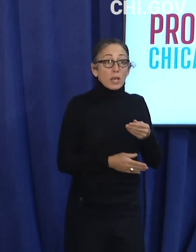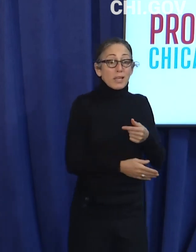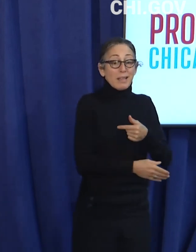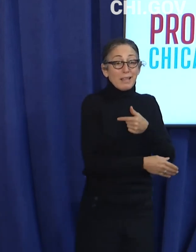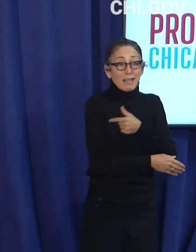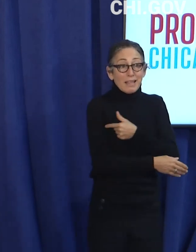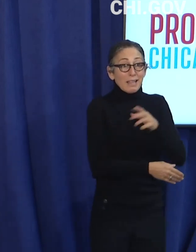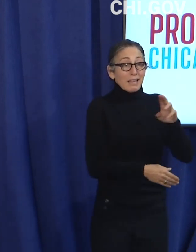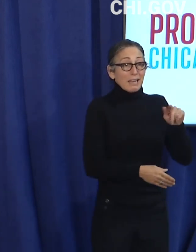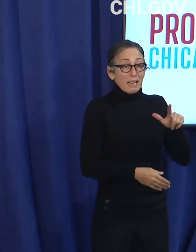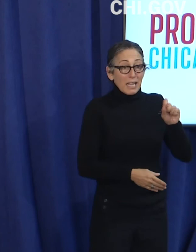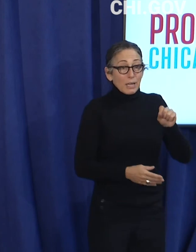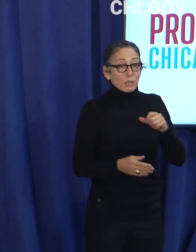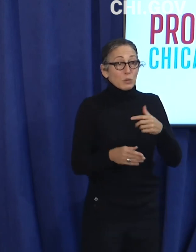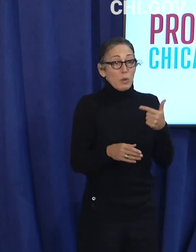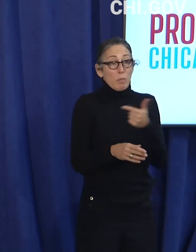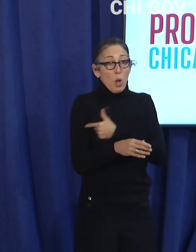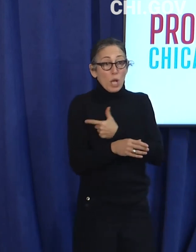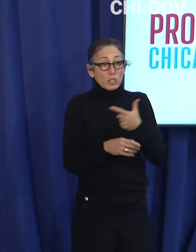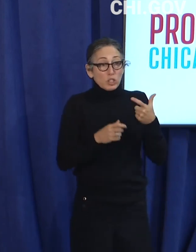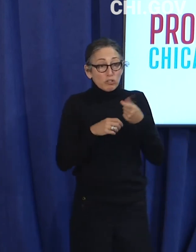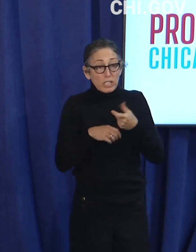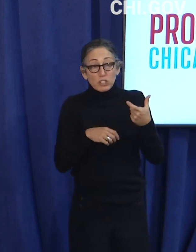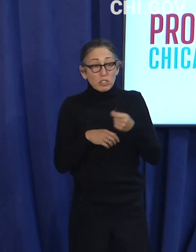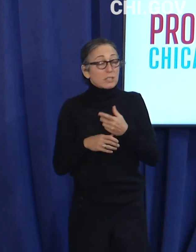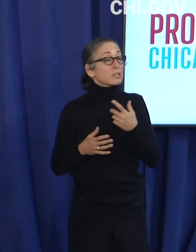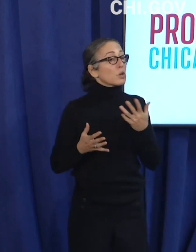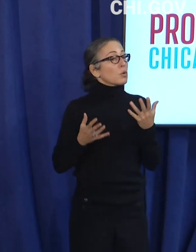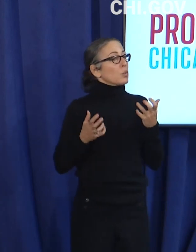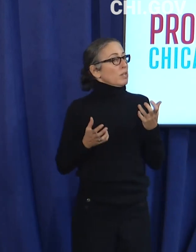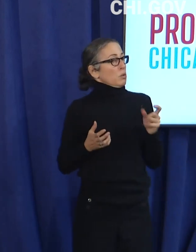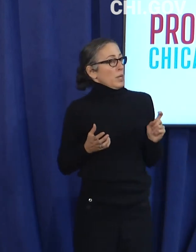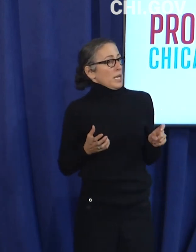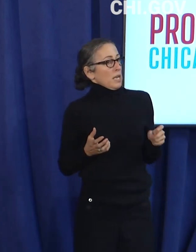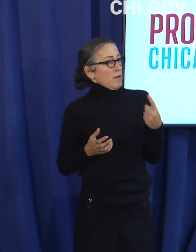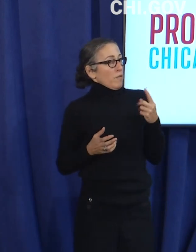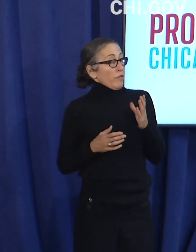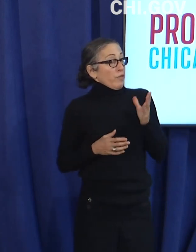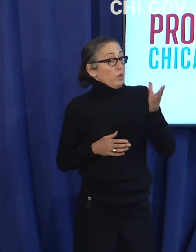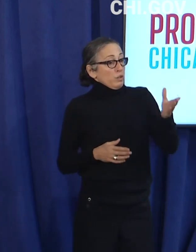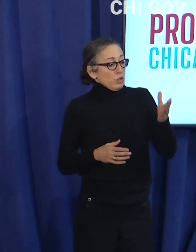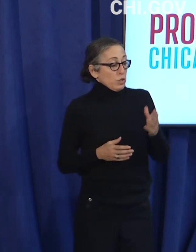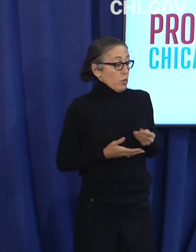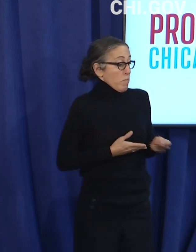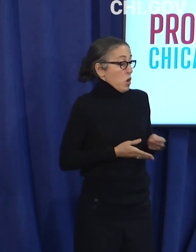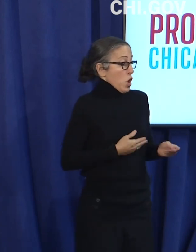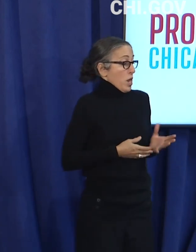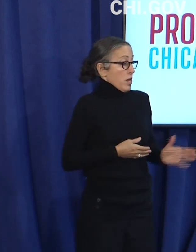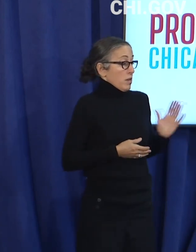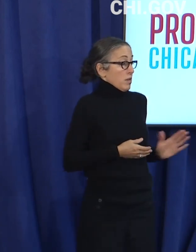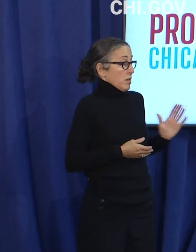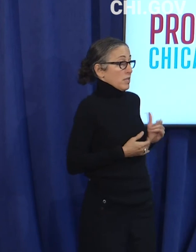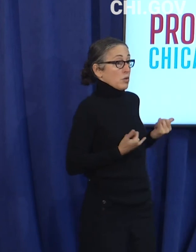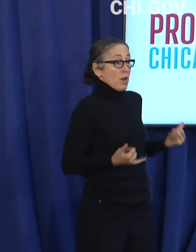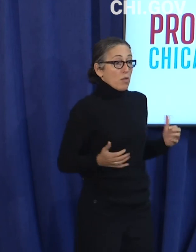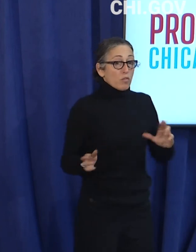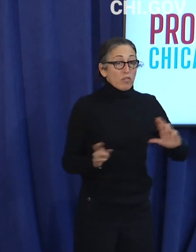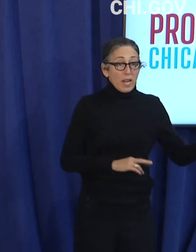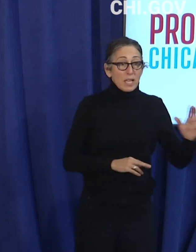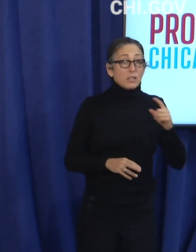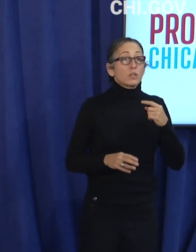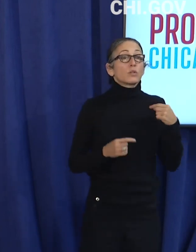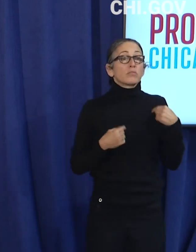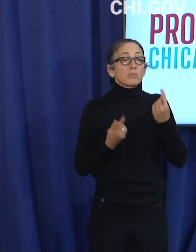syringes and sort of all the other things you need to launch a mass vaccination campaign. And then as we were learning more about these vaccine candidates, we have been